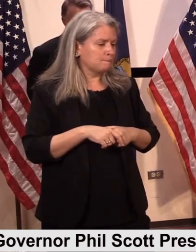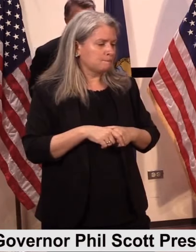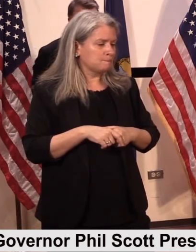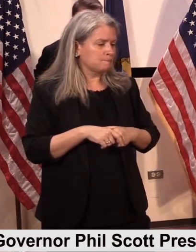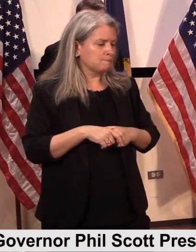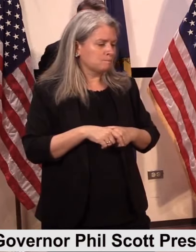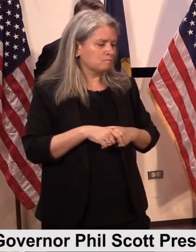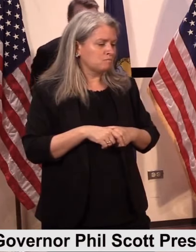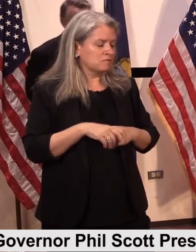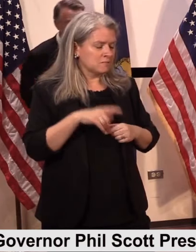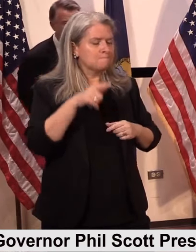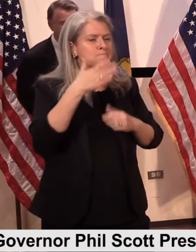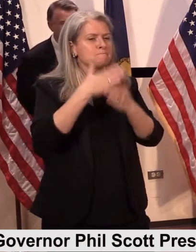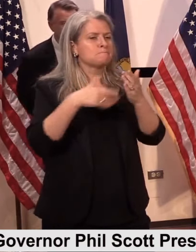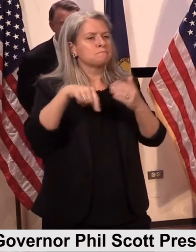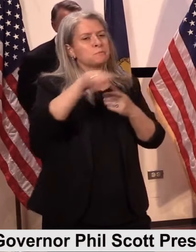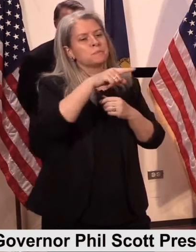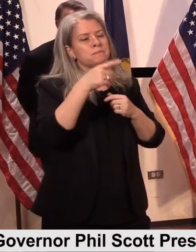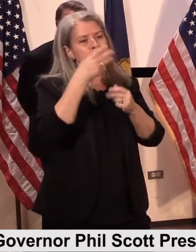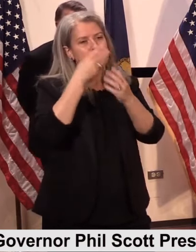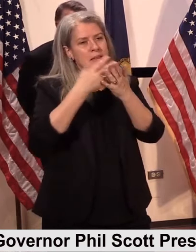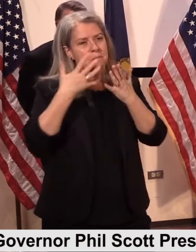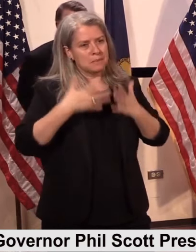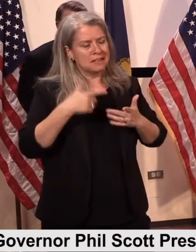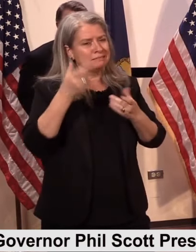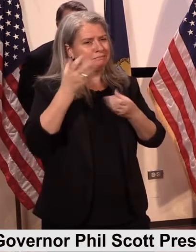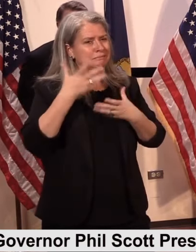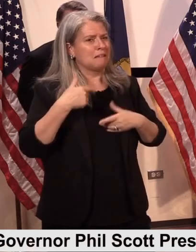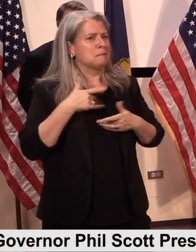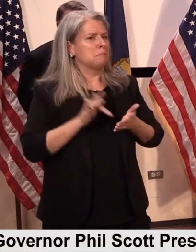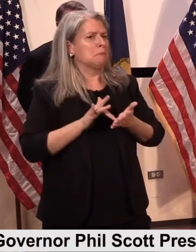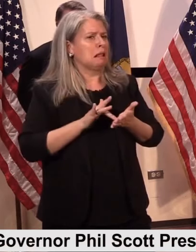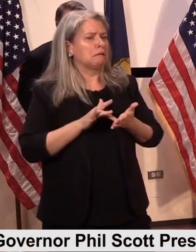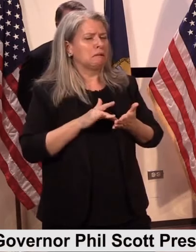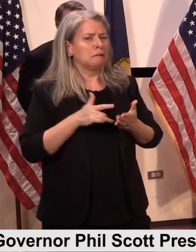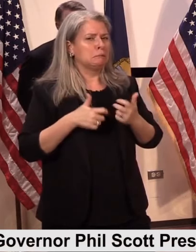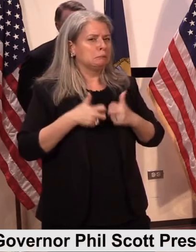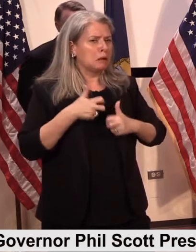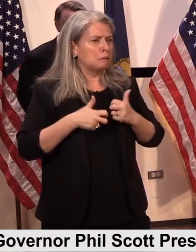hearing some inmates who have medical conditions in our